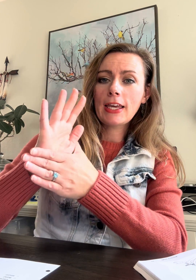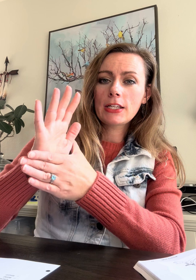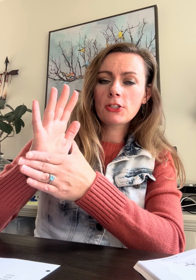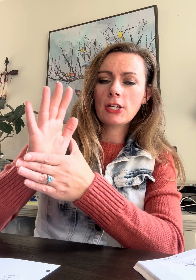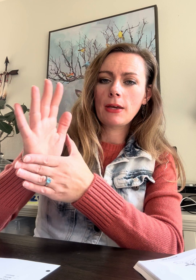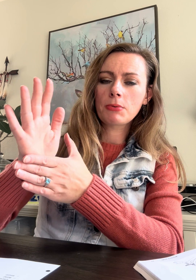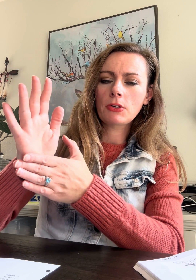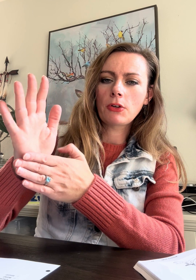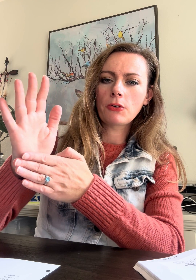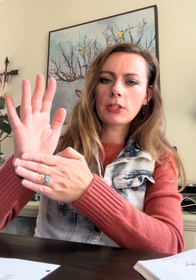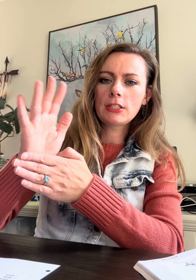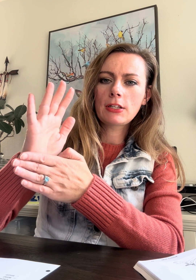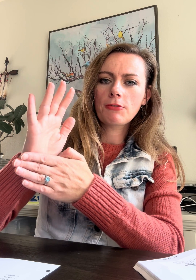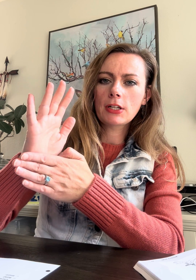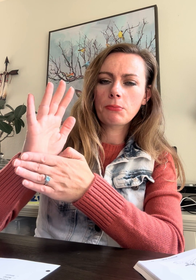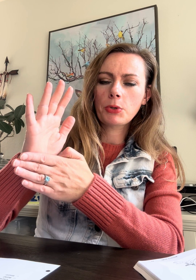hand shape. So the only differing